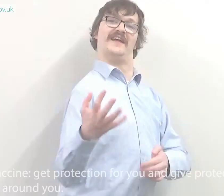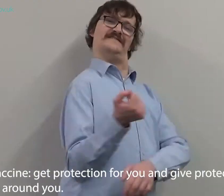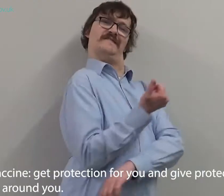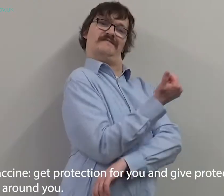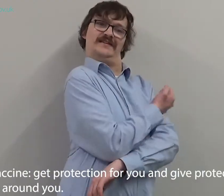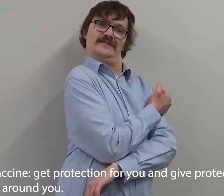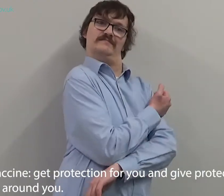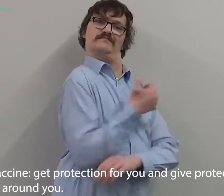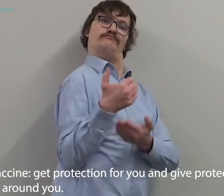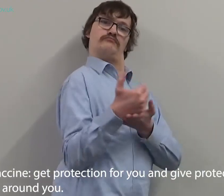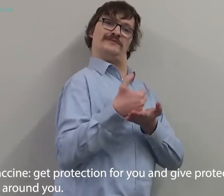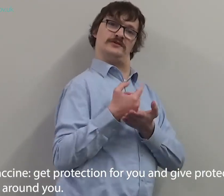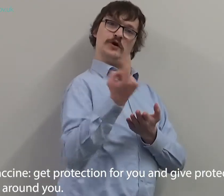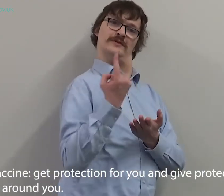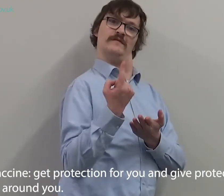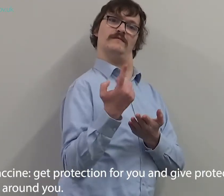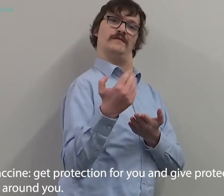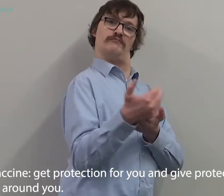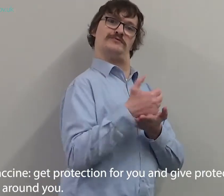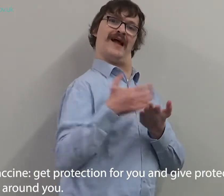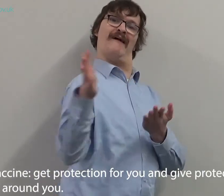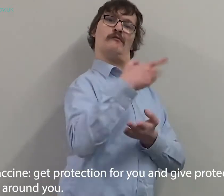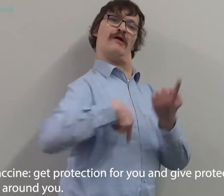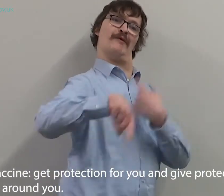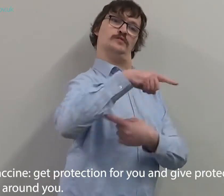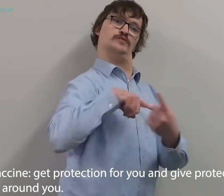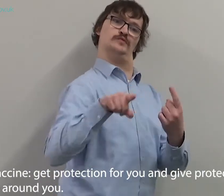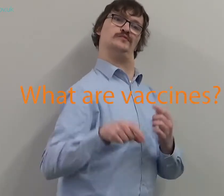Get the vaccine, get protection for you and give protection to everyone around you.